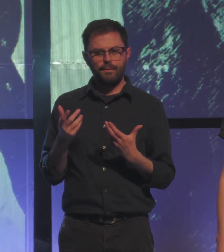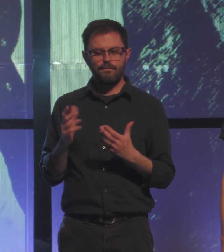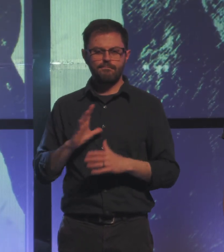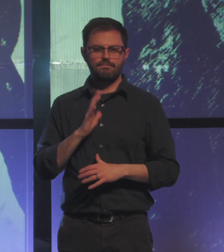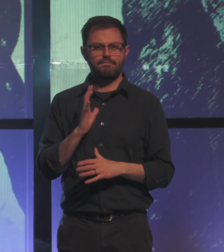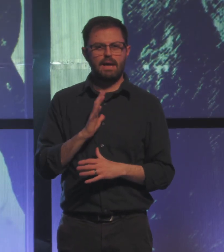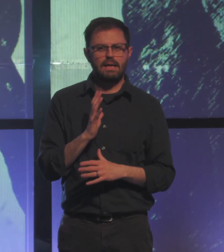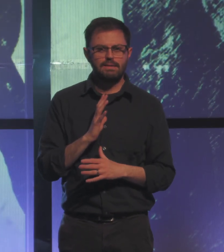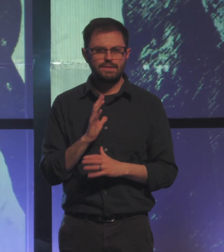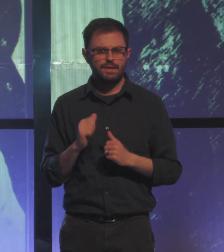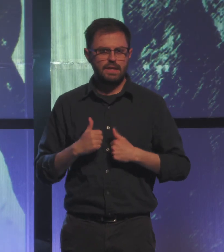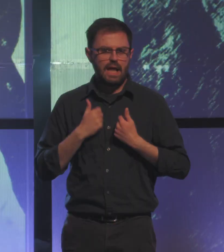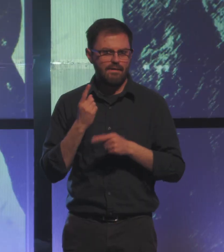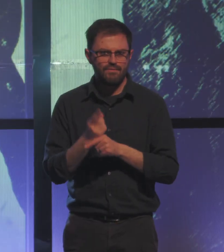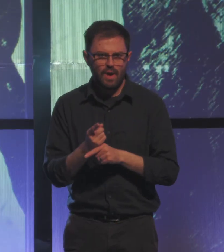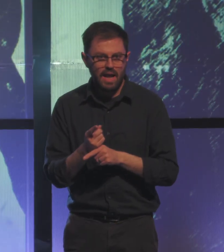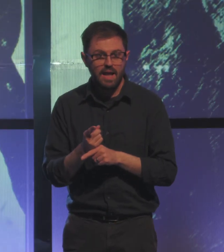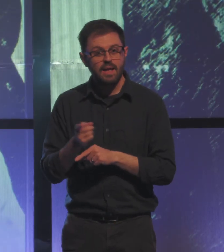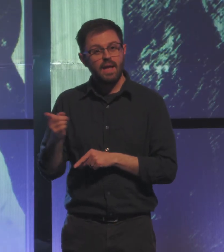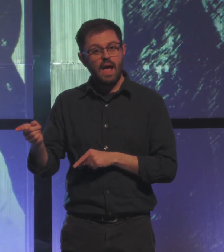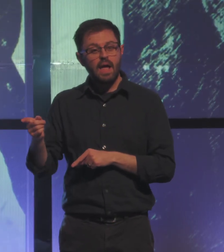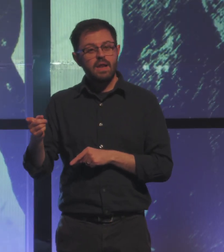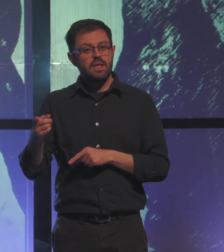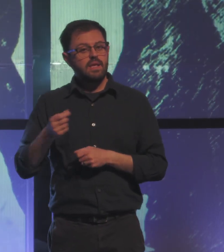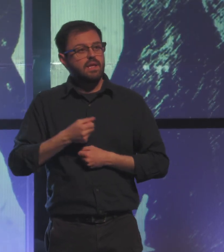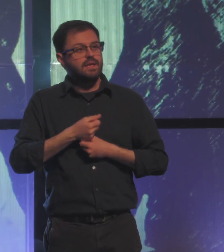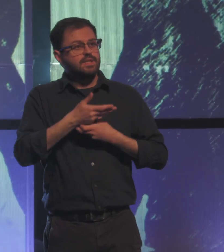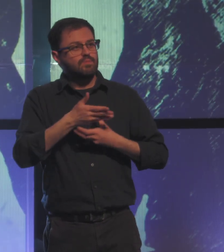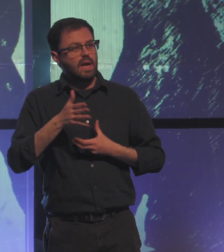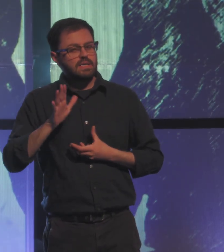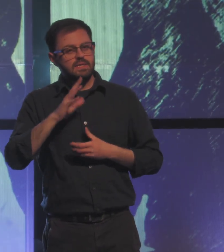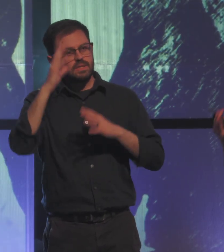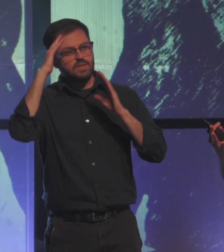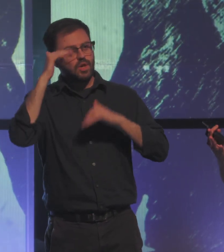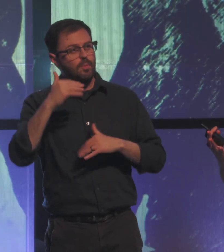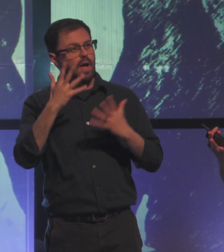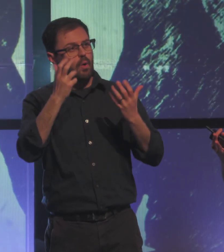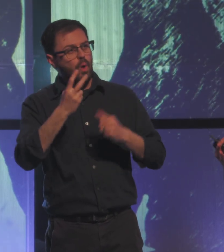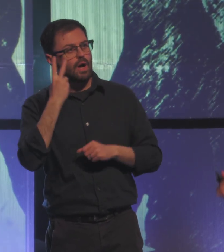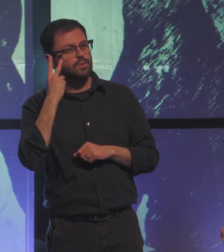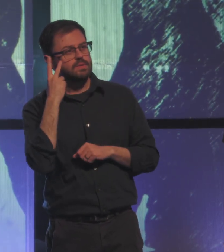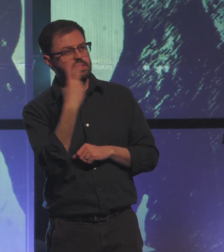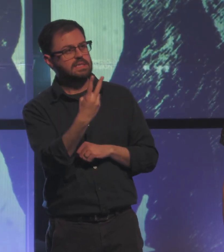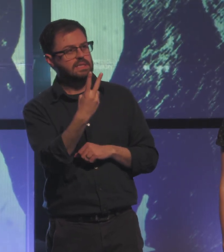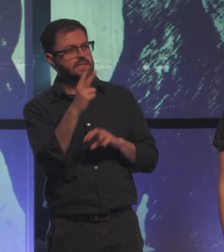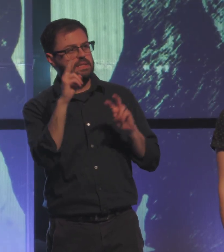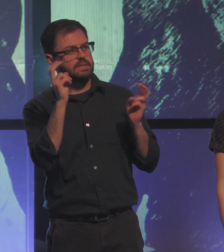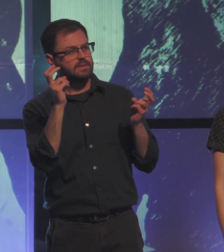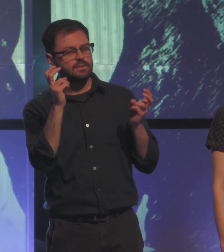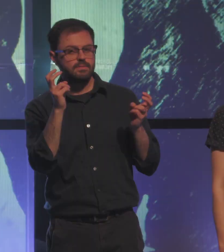And Bartimaeus, he gives voice to his hope. I want to see.